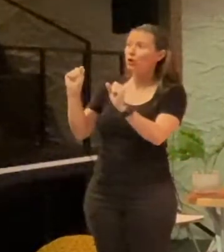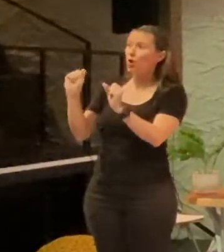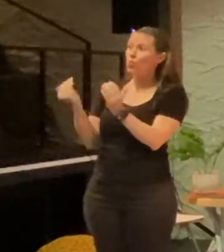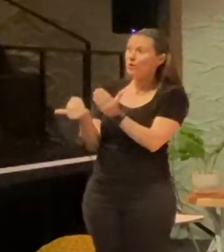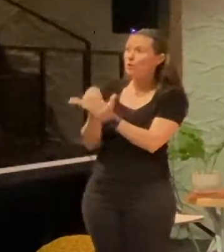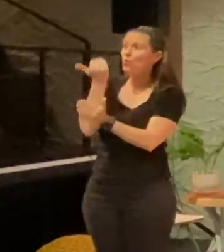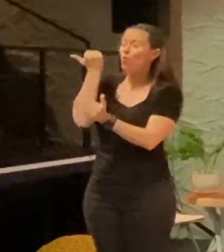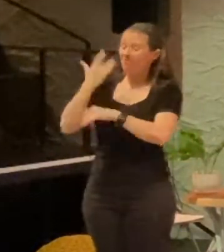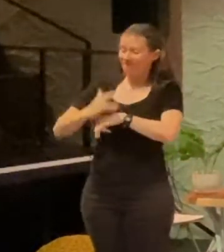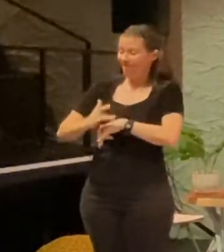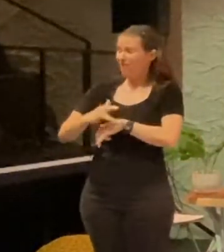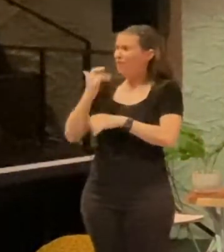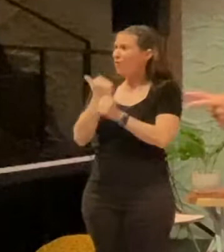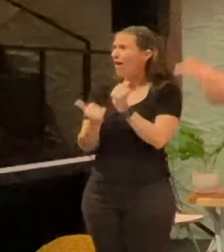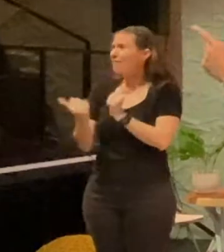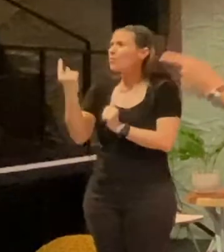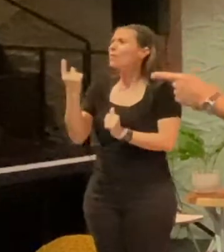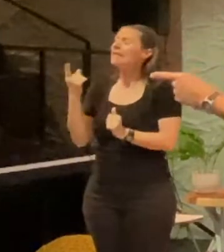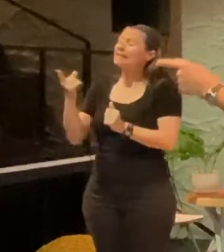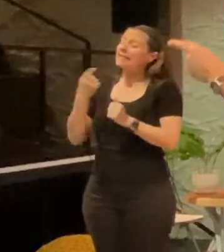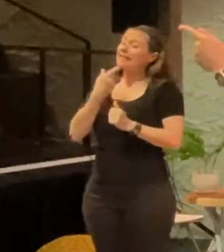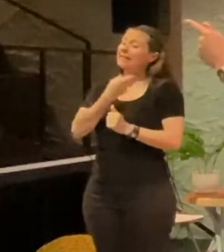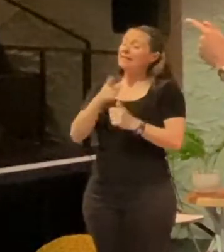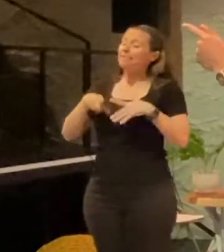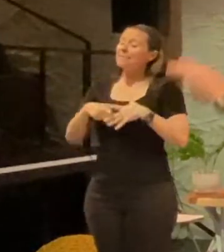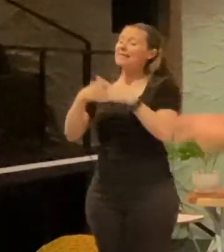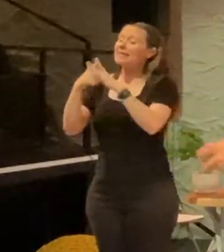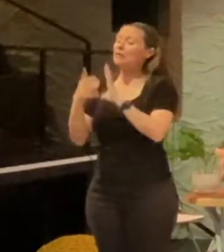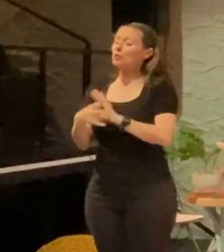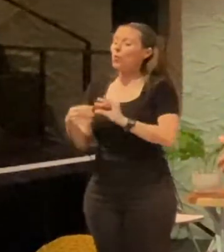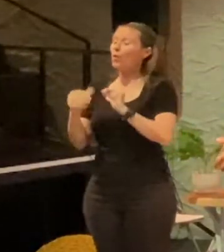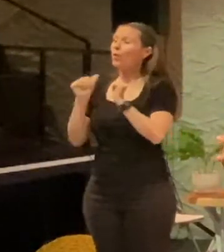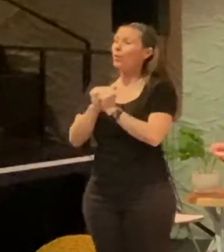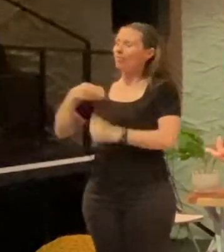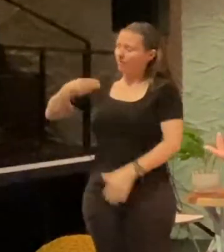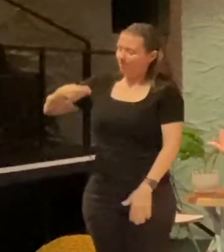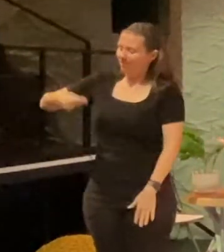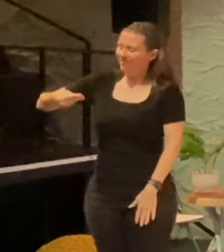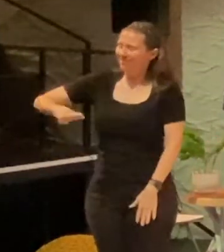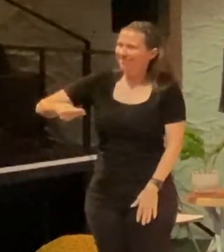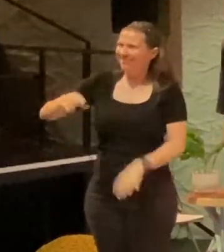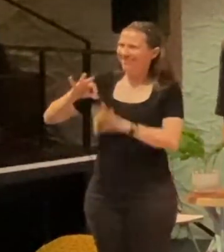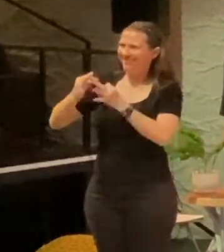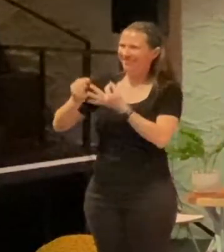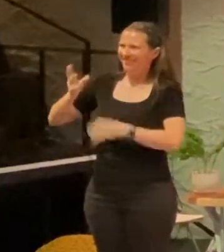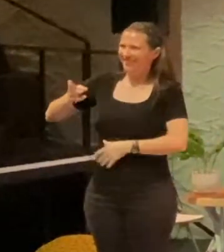available to everyone. He begins the story with a genealogy.